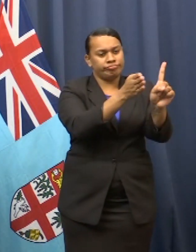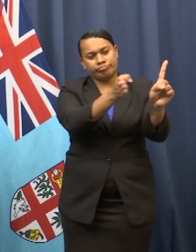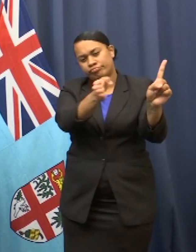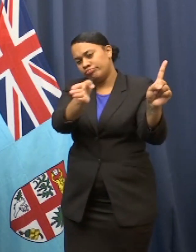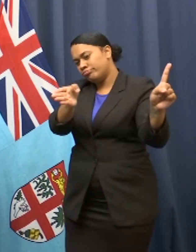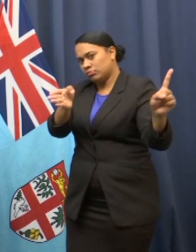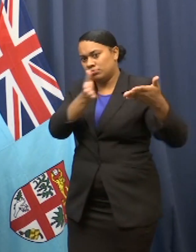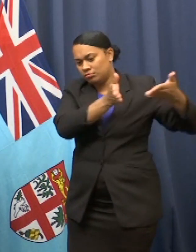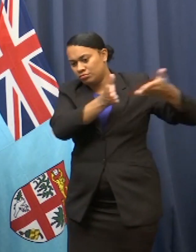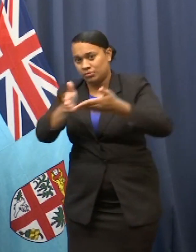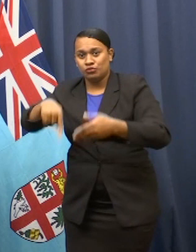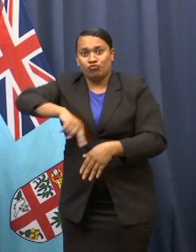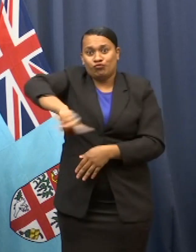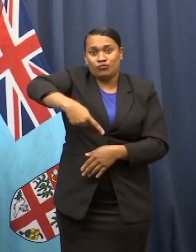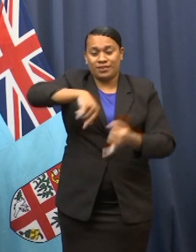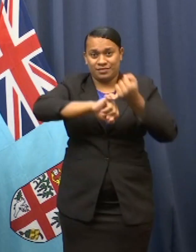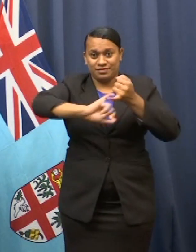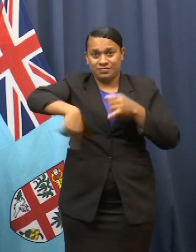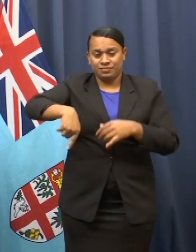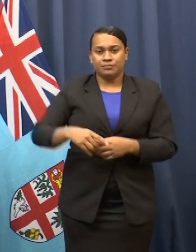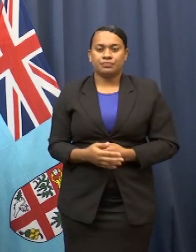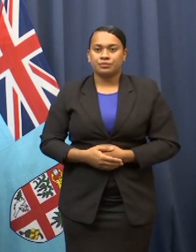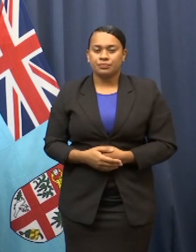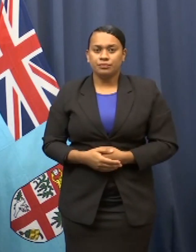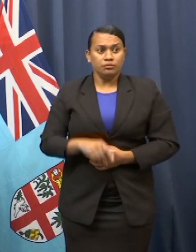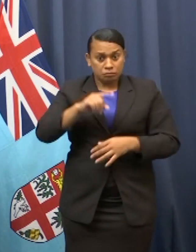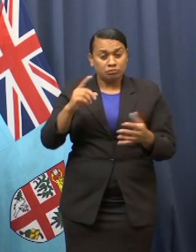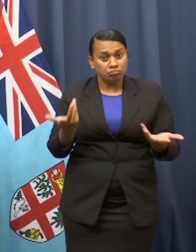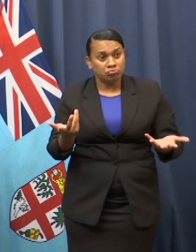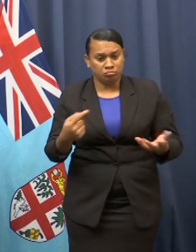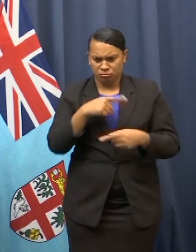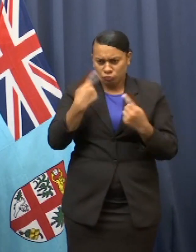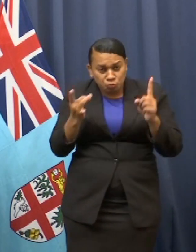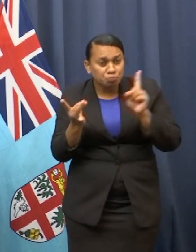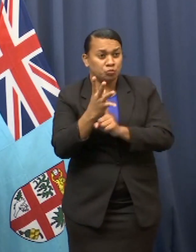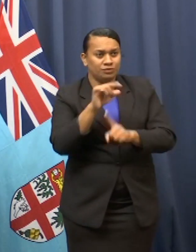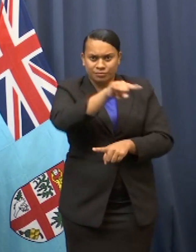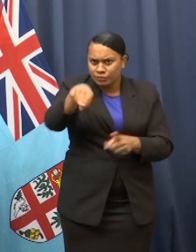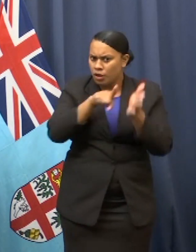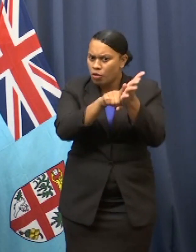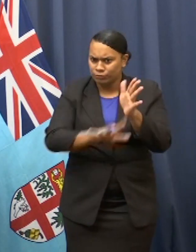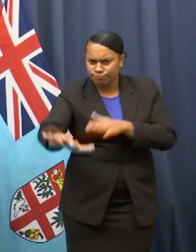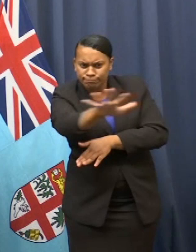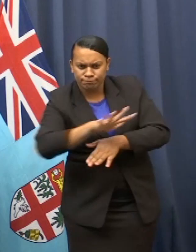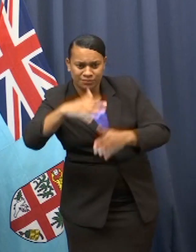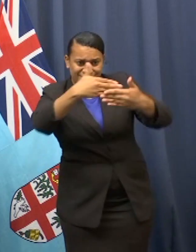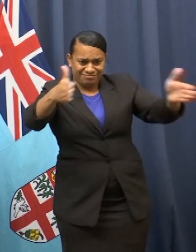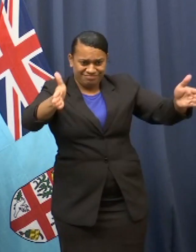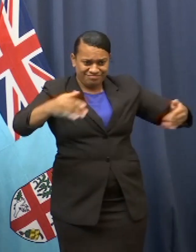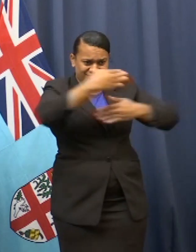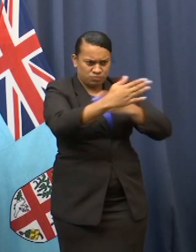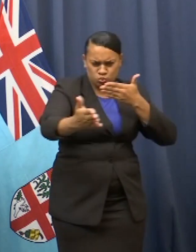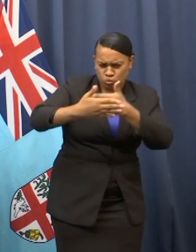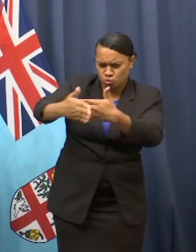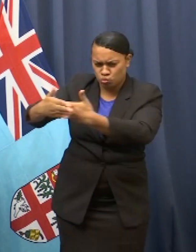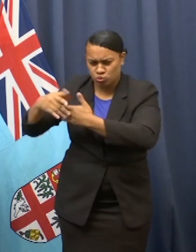goods exclusively for food and manufacturing purposes only for the Lautoka confined area. Details about